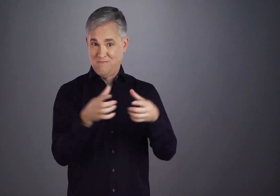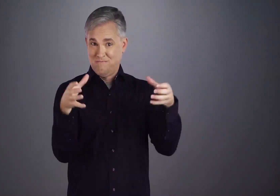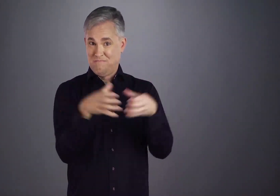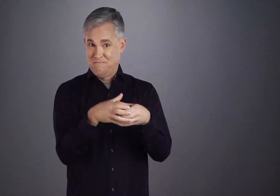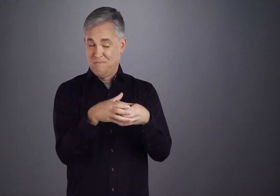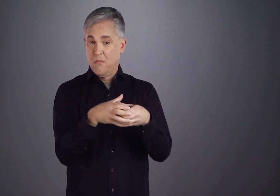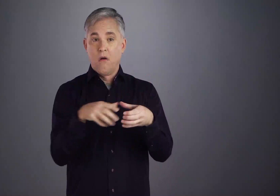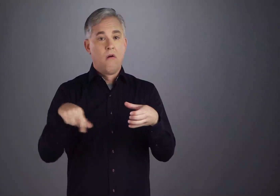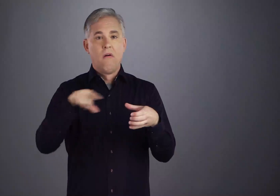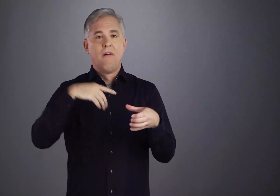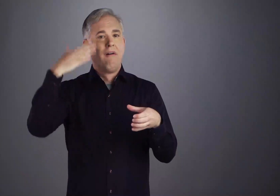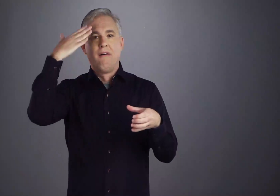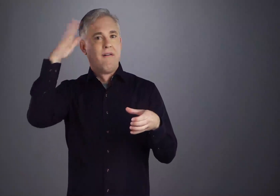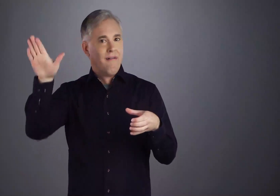it at the time.